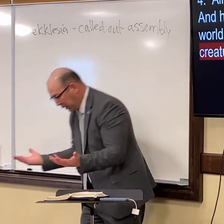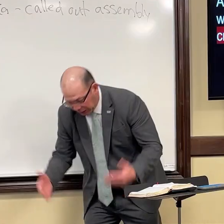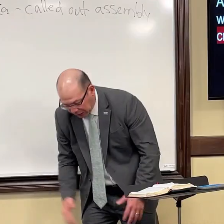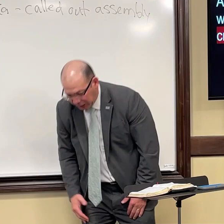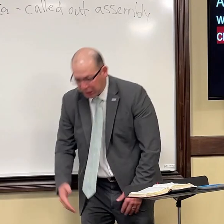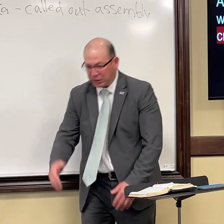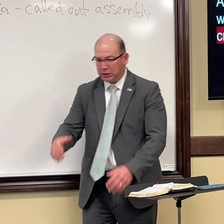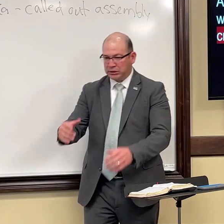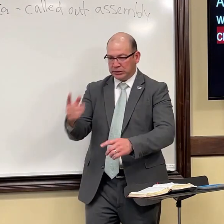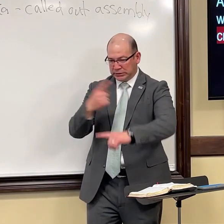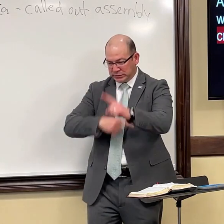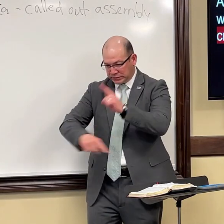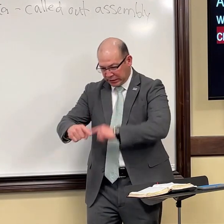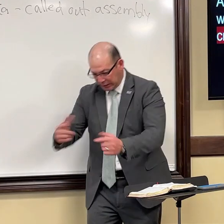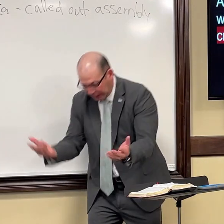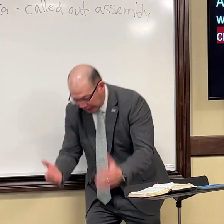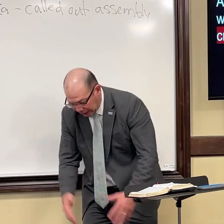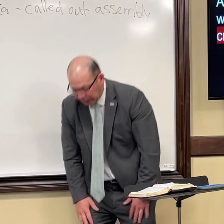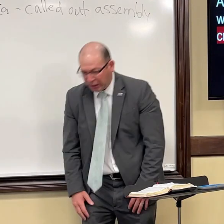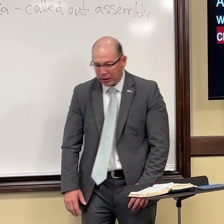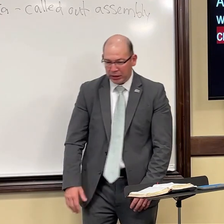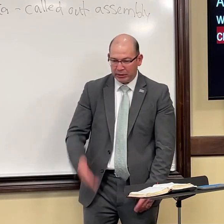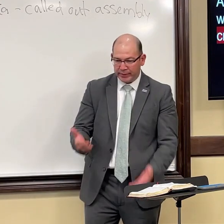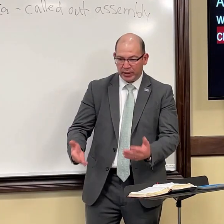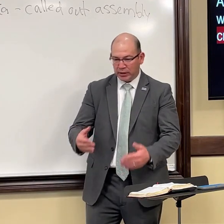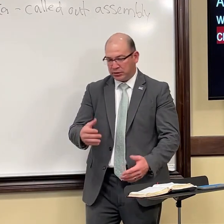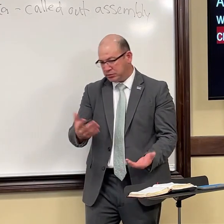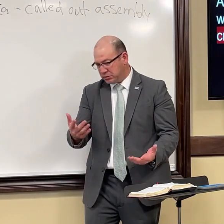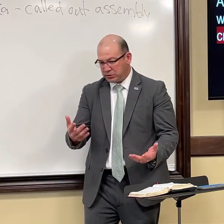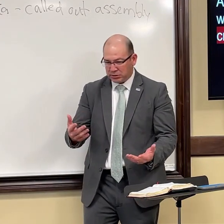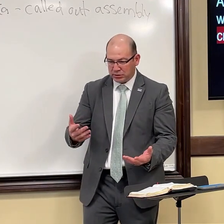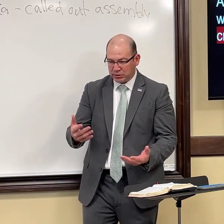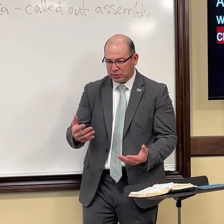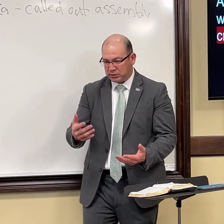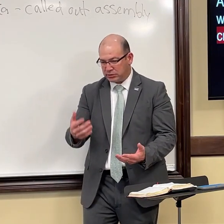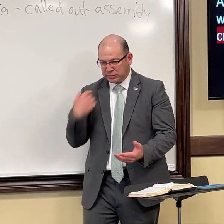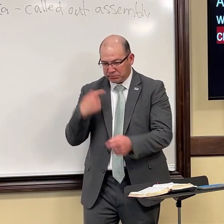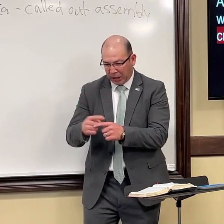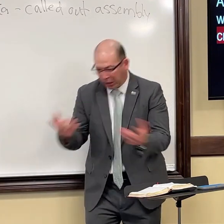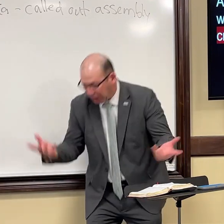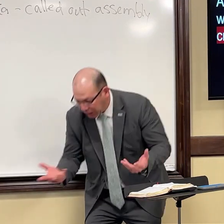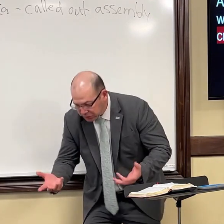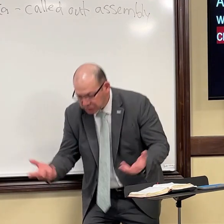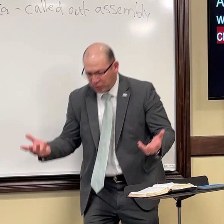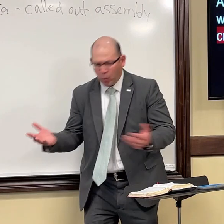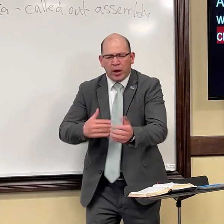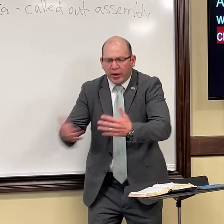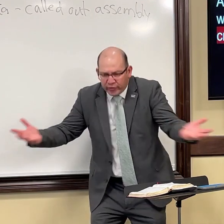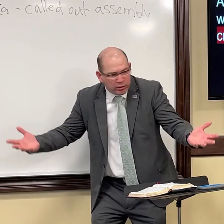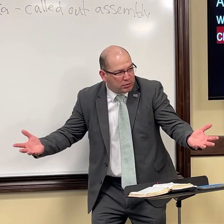some people are, you know, Chinese, some people sign, some people, you know, Spanish,